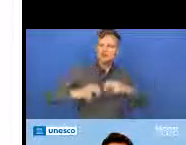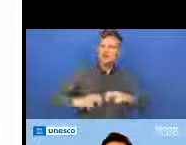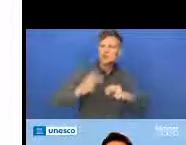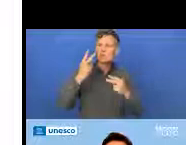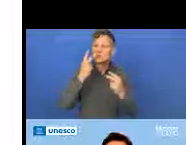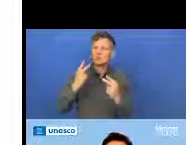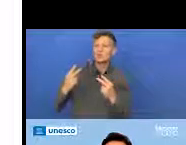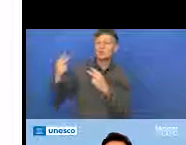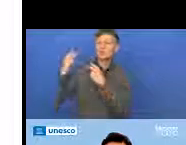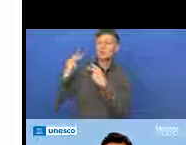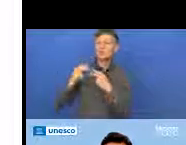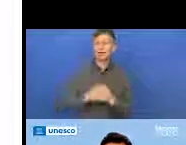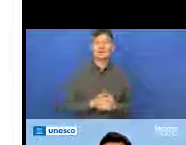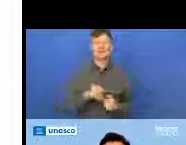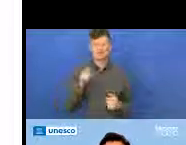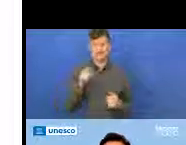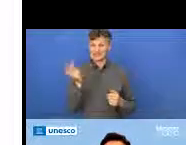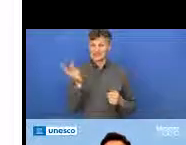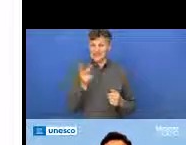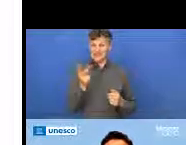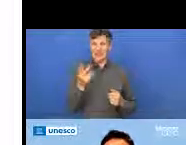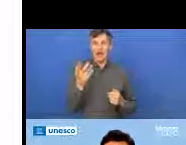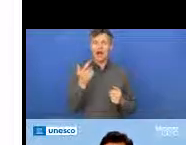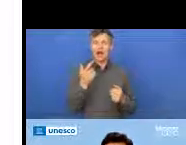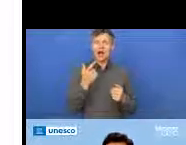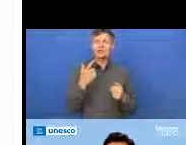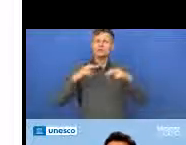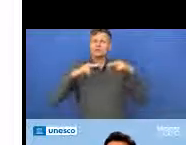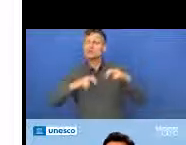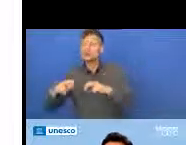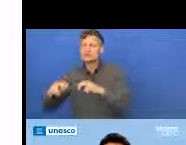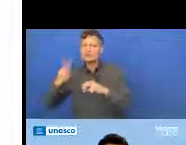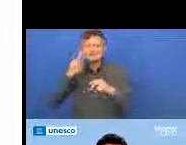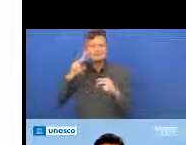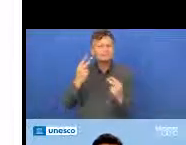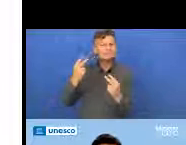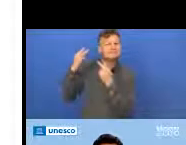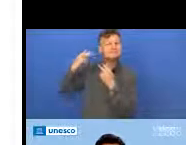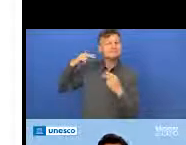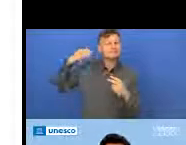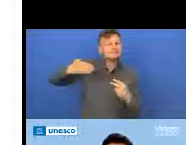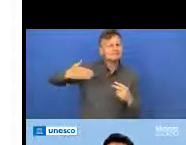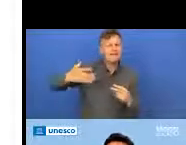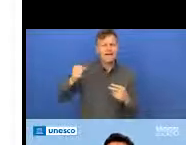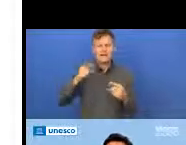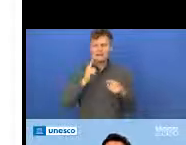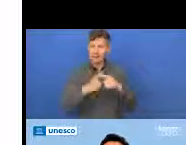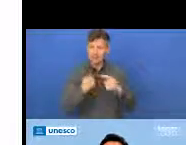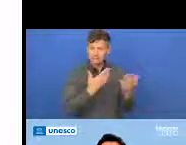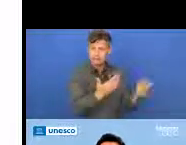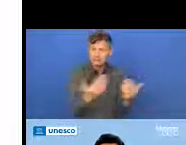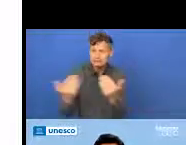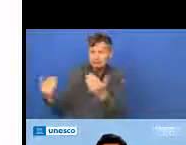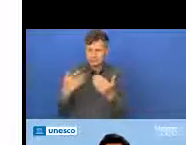consulted with a number of key informants, including through a series of focus group discussions, conducting with young people